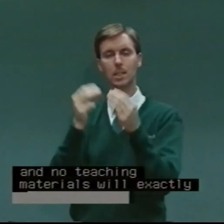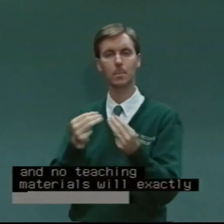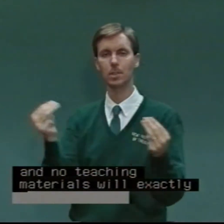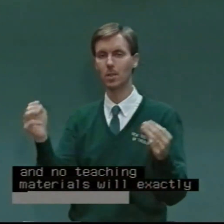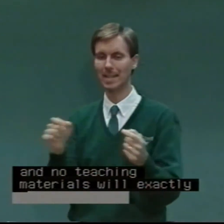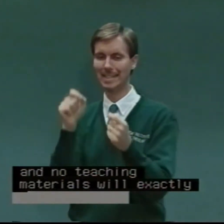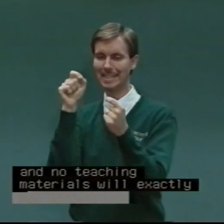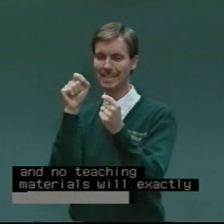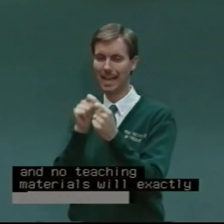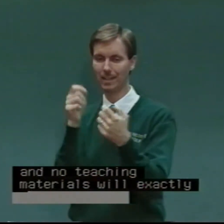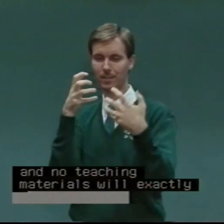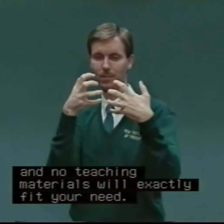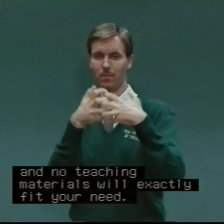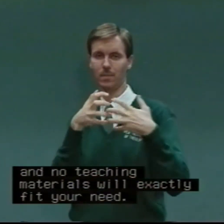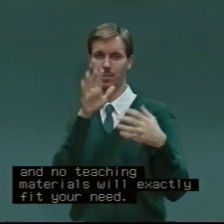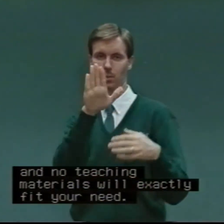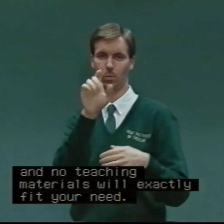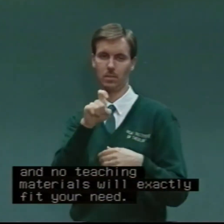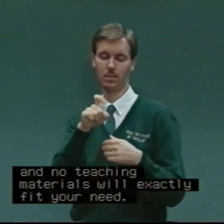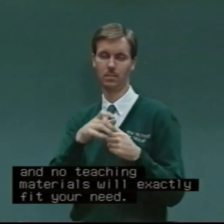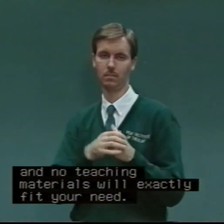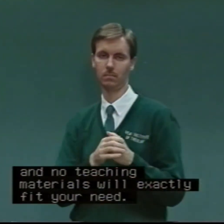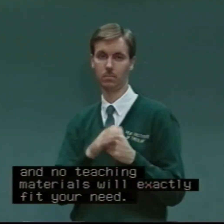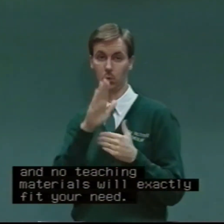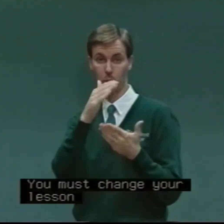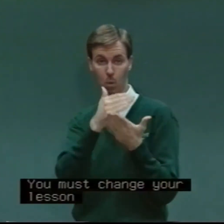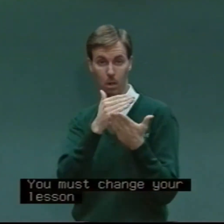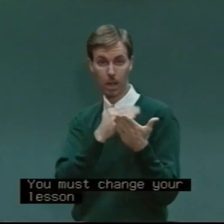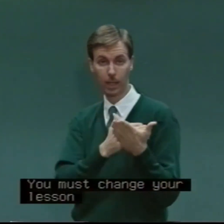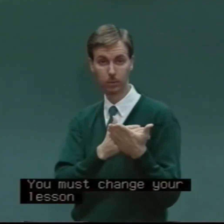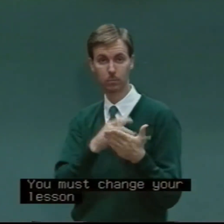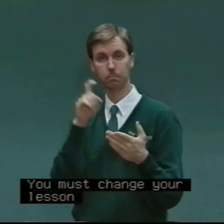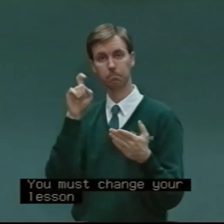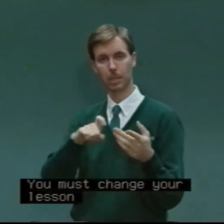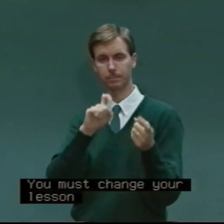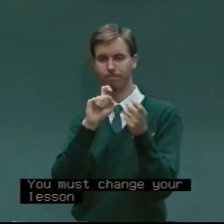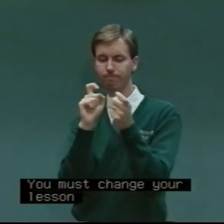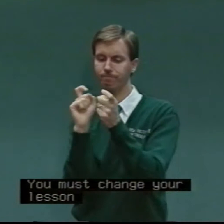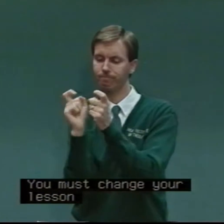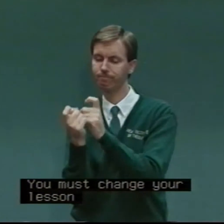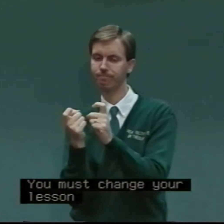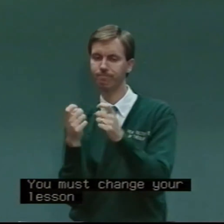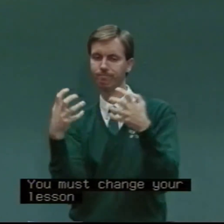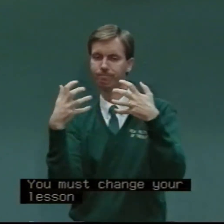And no teaching materials will exactly fit your need. You must change your lesson